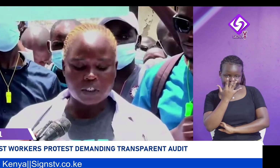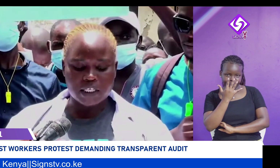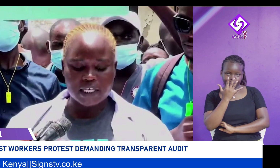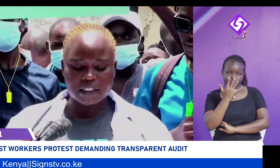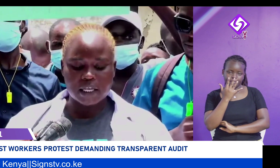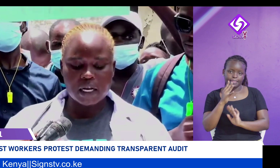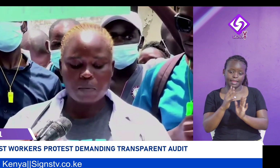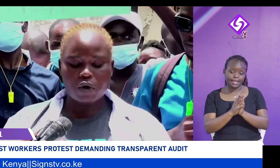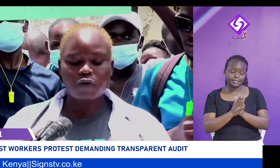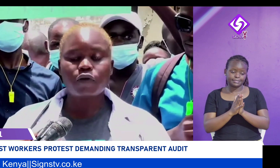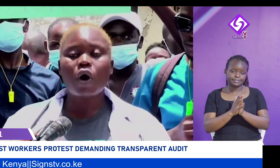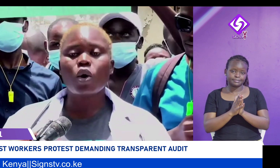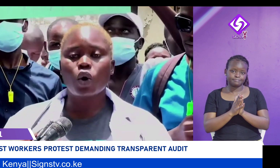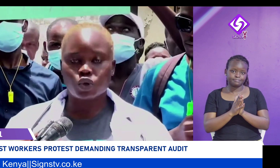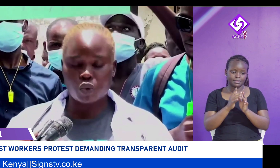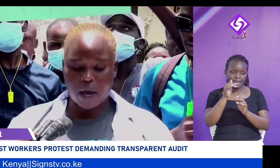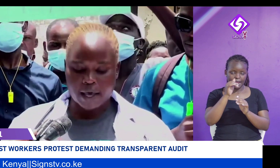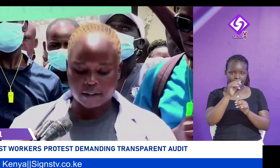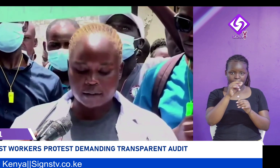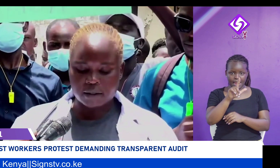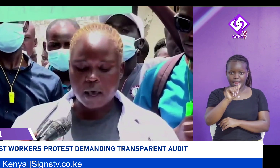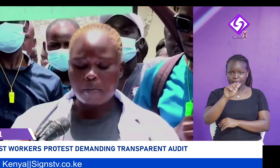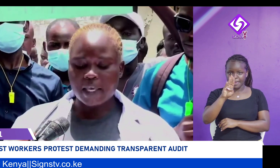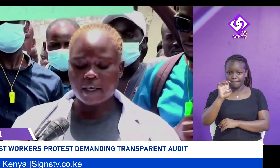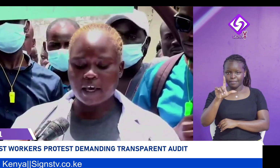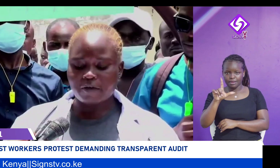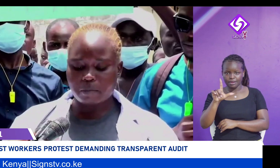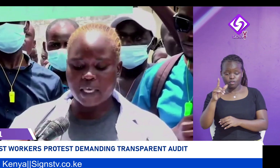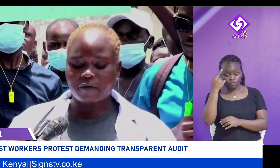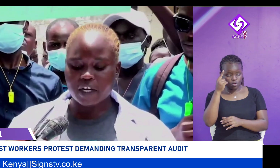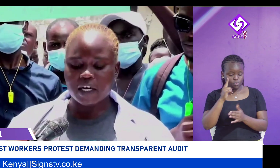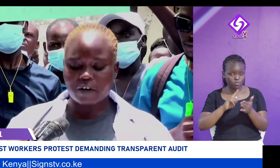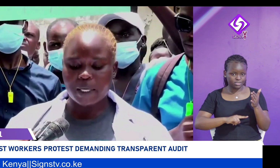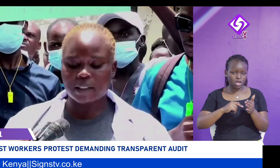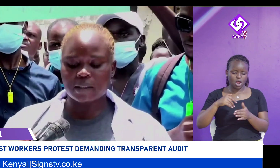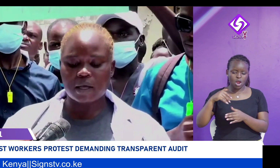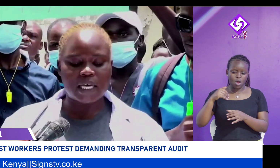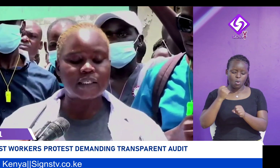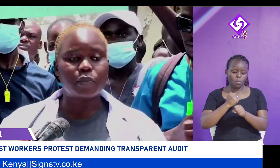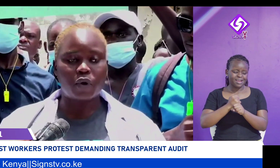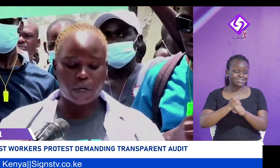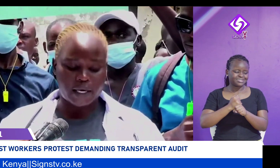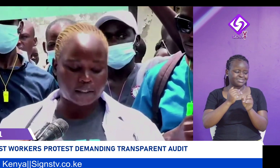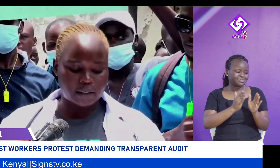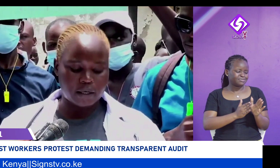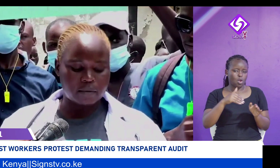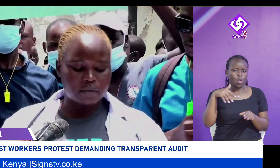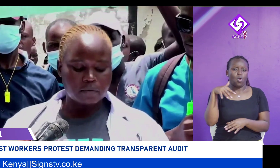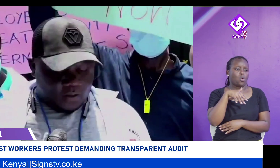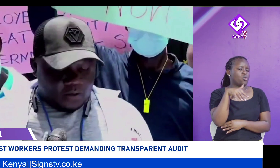the outrageous label of ghost workers by the very government that deployed